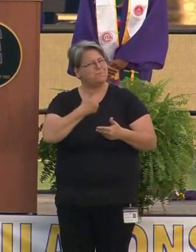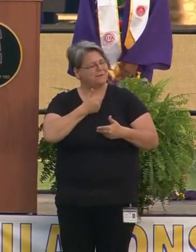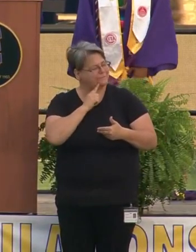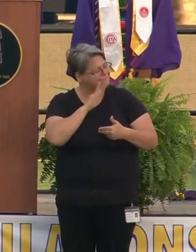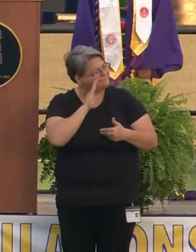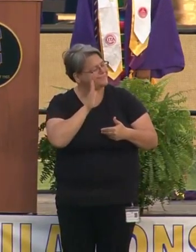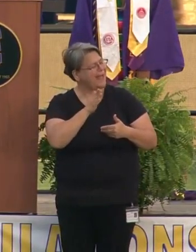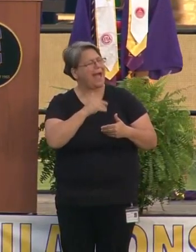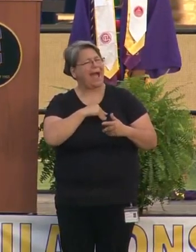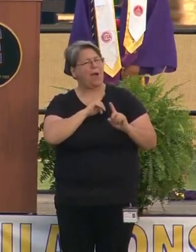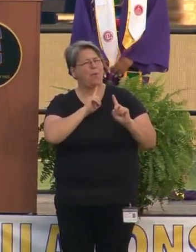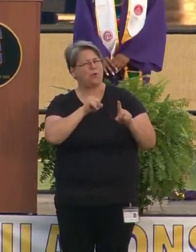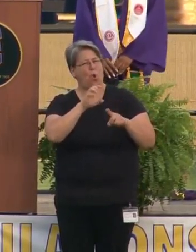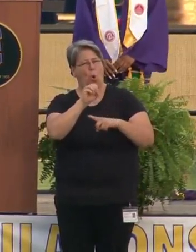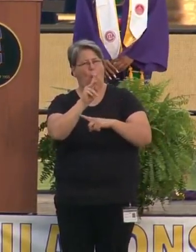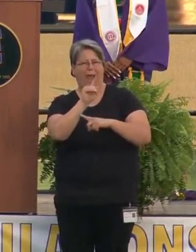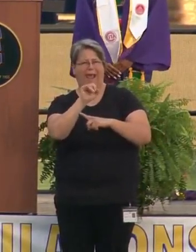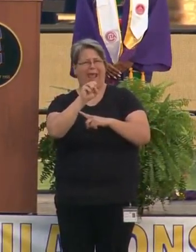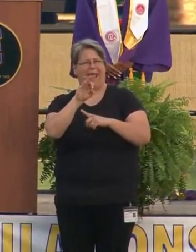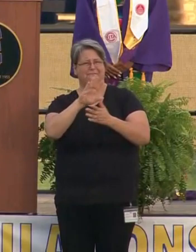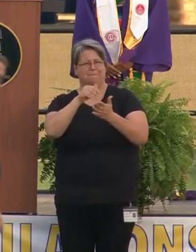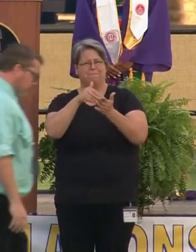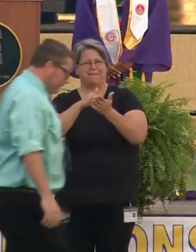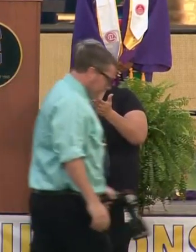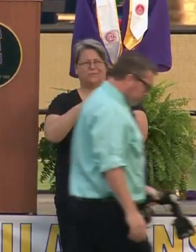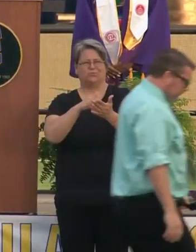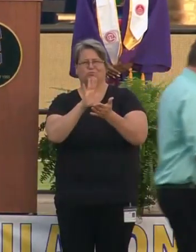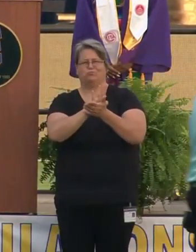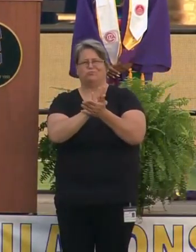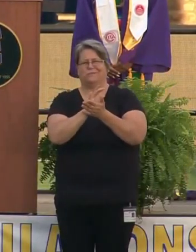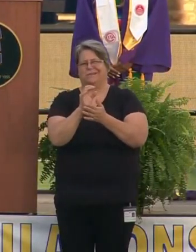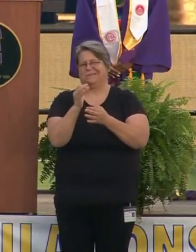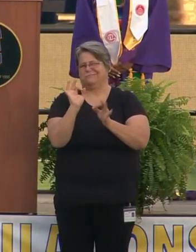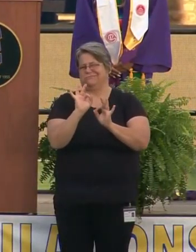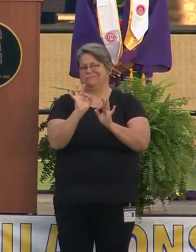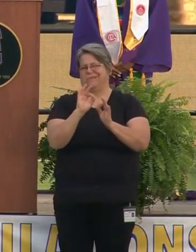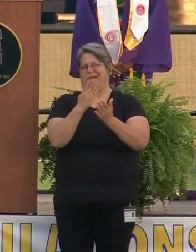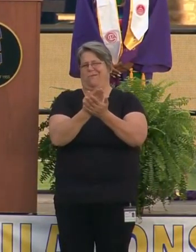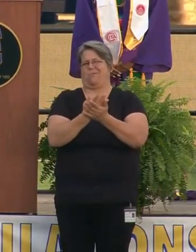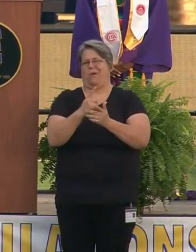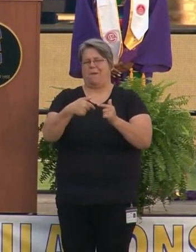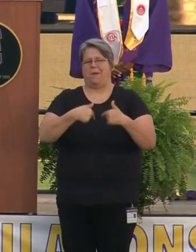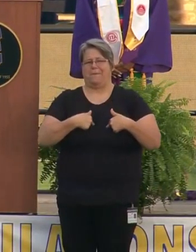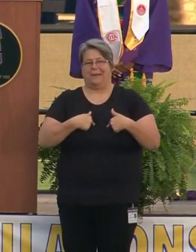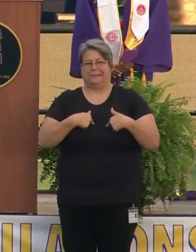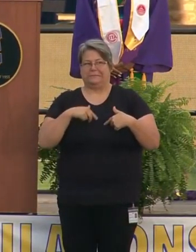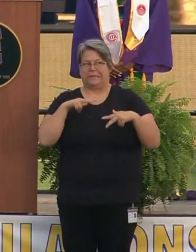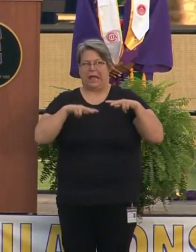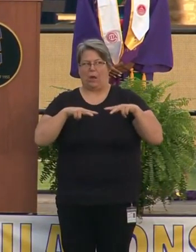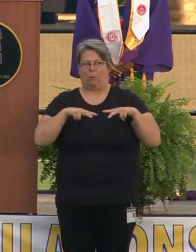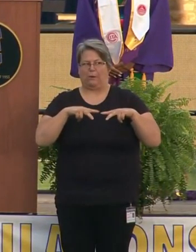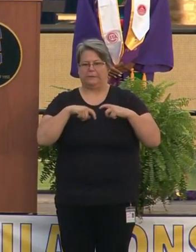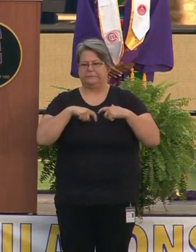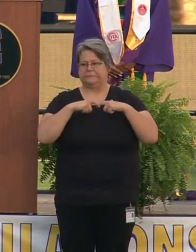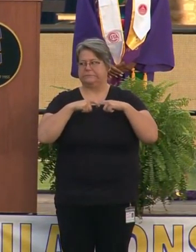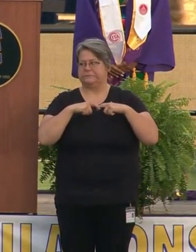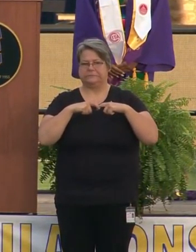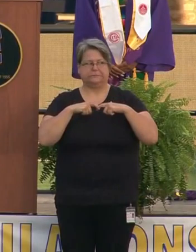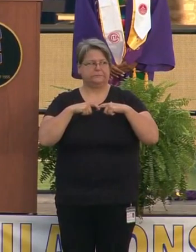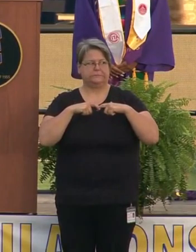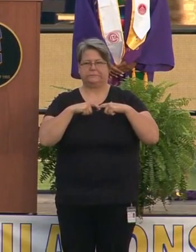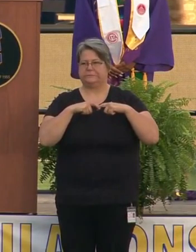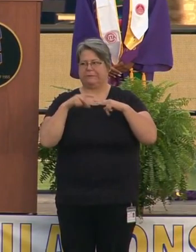saying that I went to O'Keefe, and some random factoid about me. It was met with a good old awkward silence. Who would